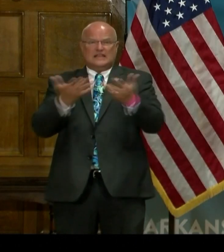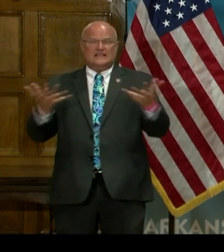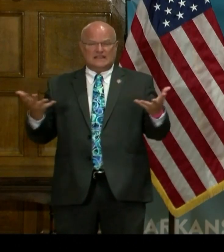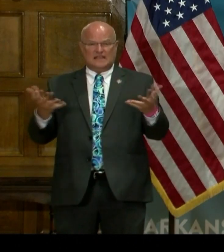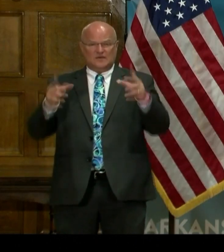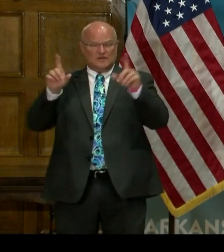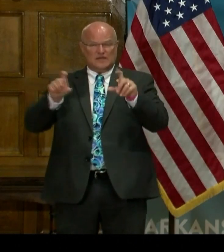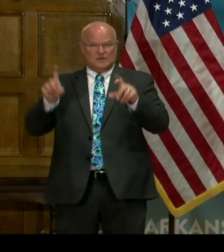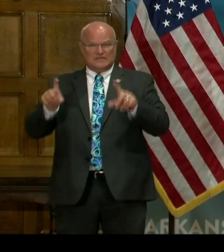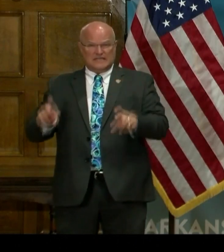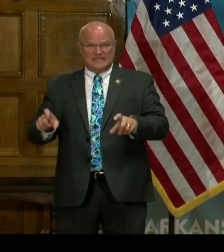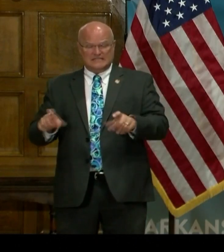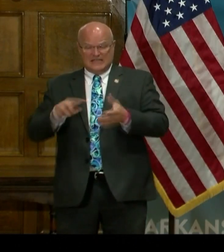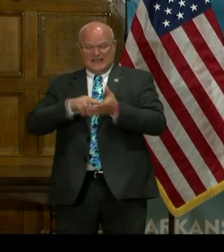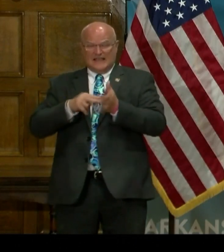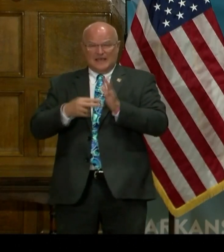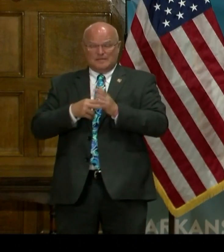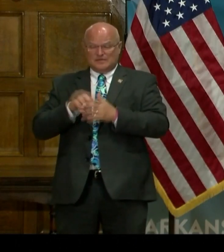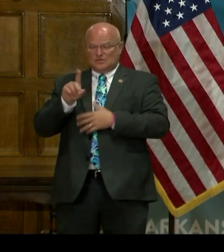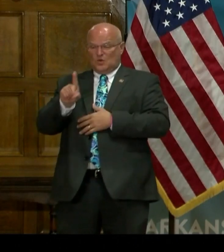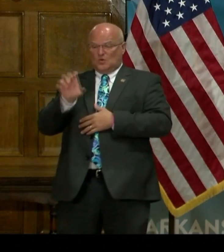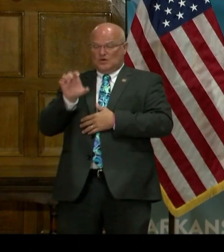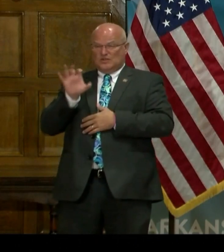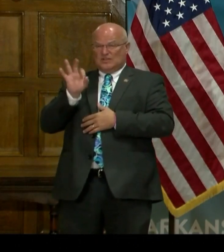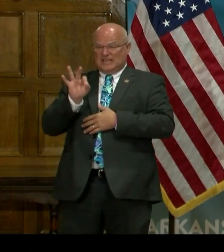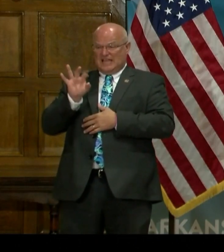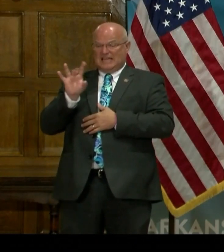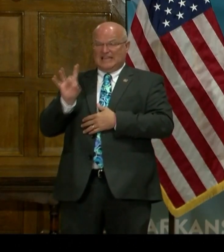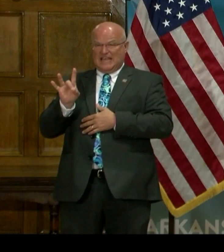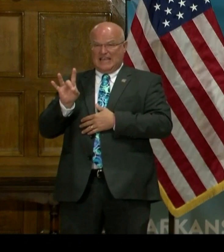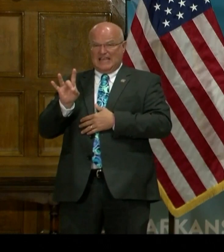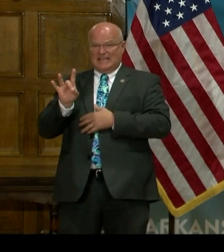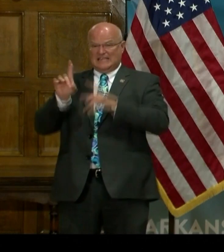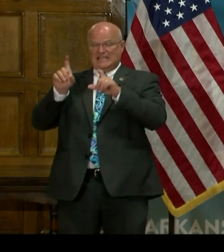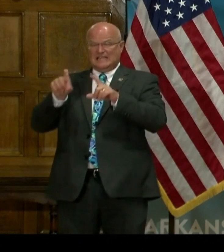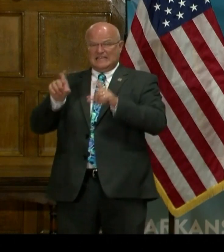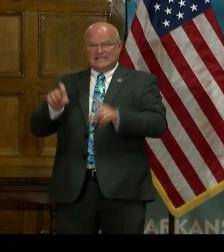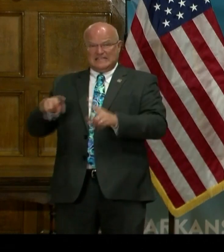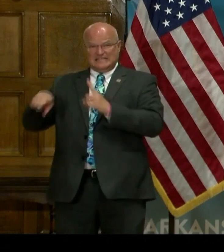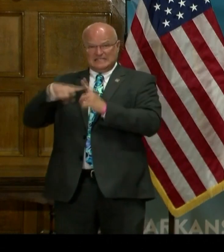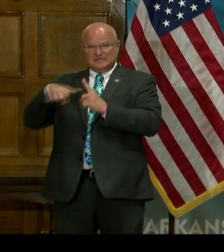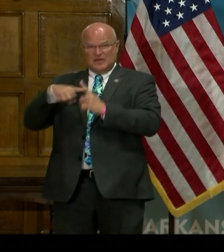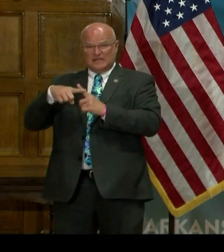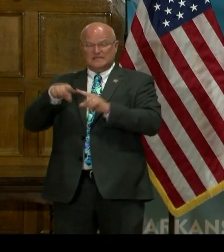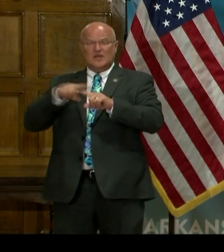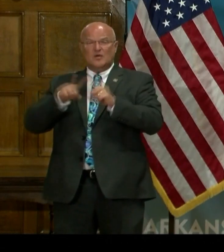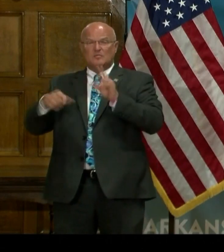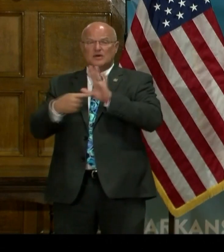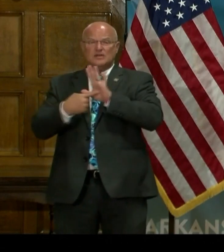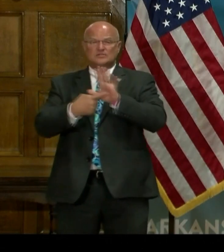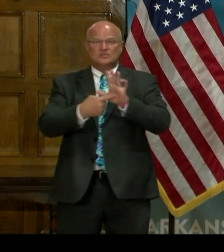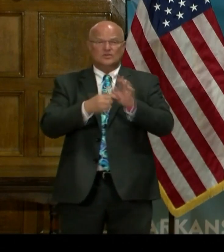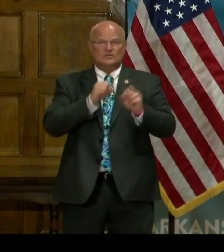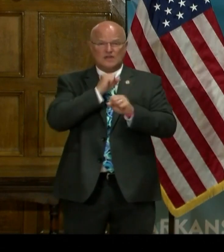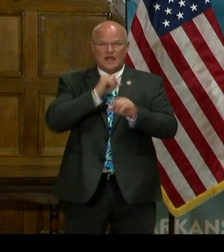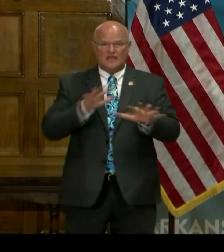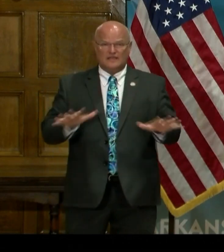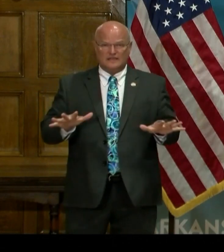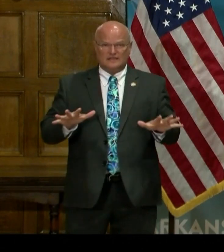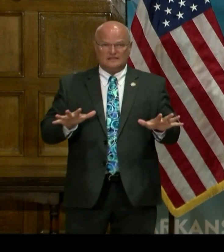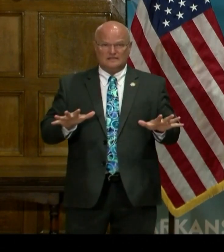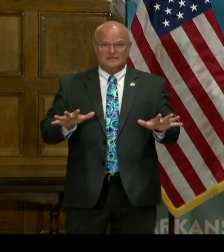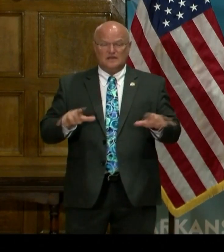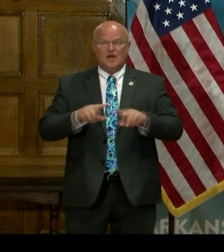when they were tested. That means 198 of these individuals showed no symptoms, but